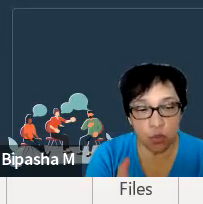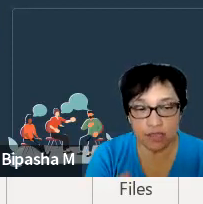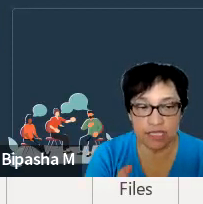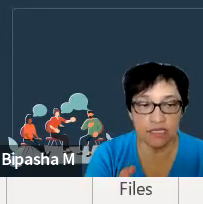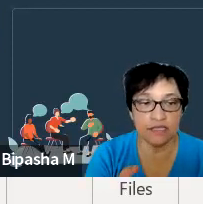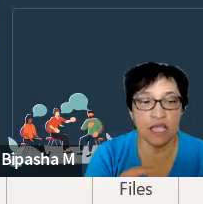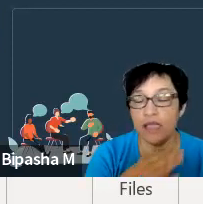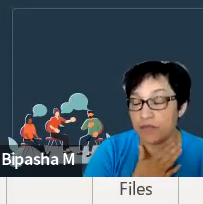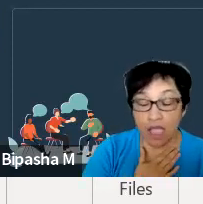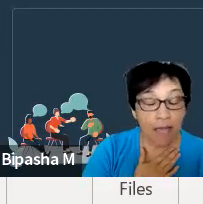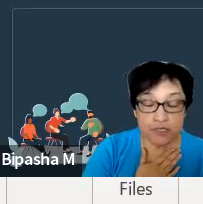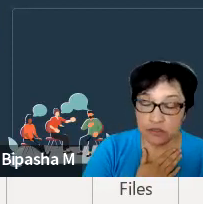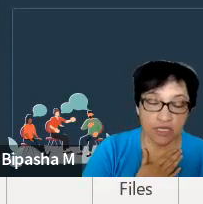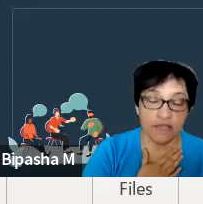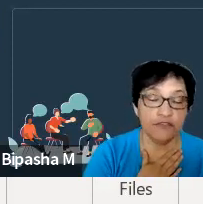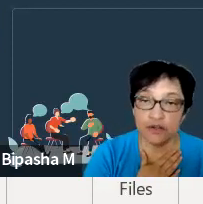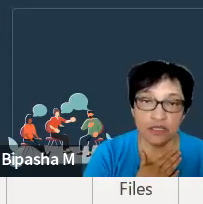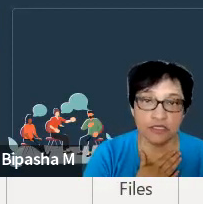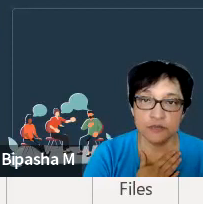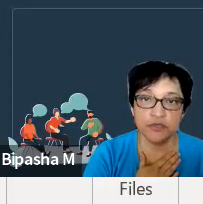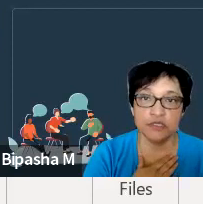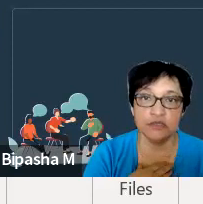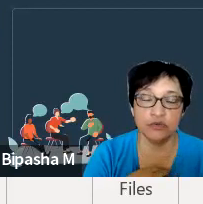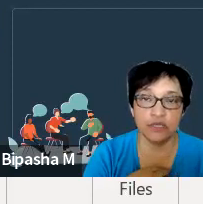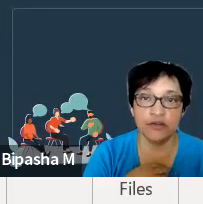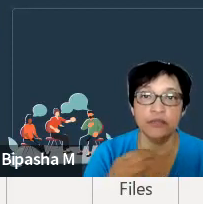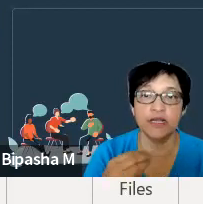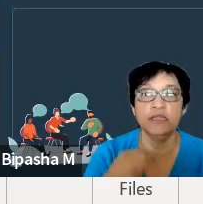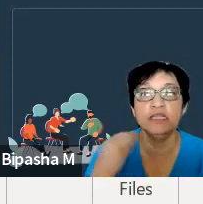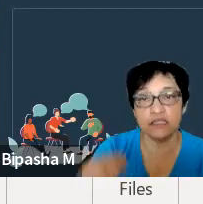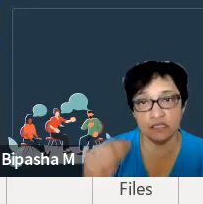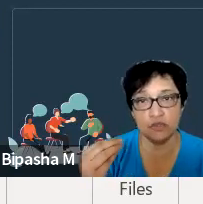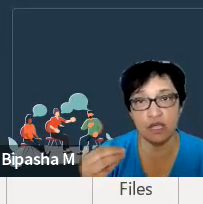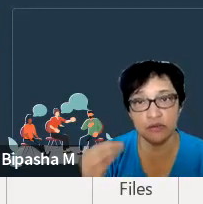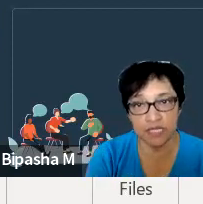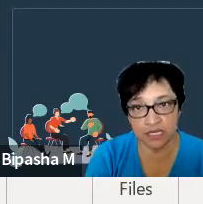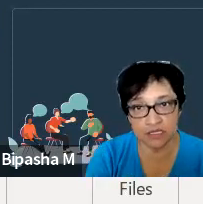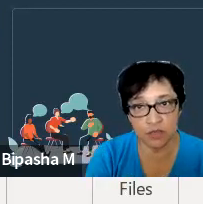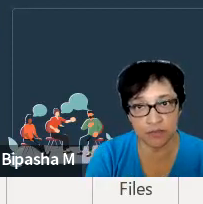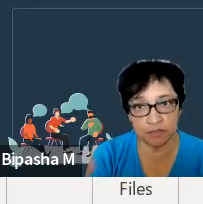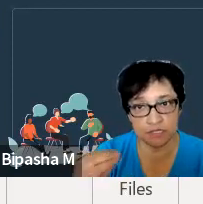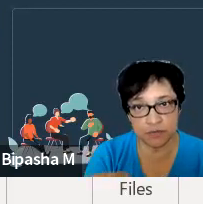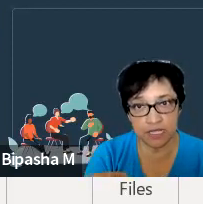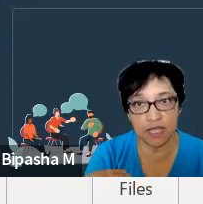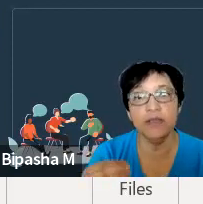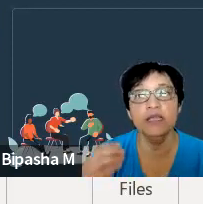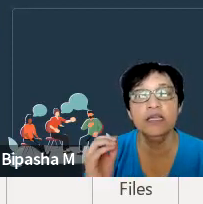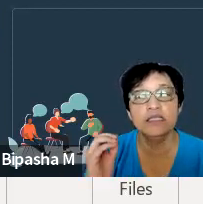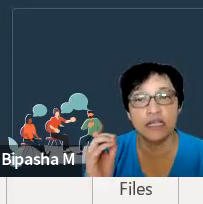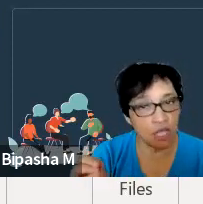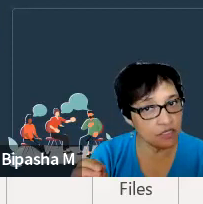rural. One thing that I'm absolutely have very little experience in the rural area, but I've been listening to a lot of meetings where people speak